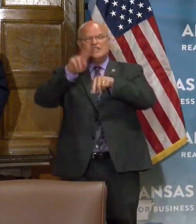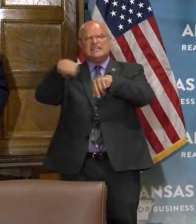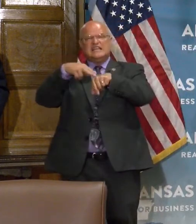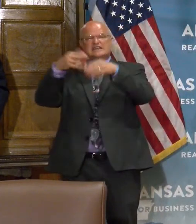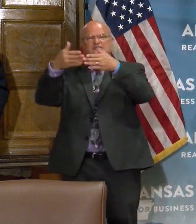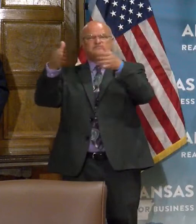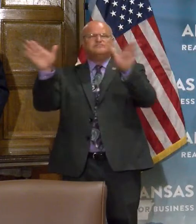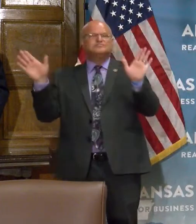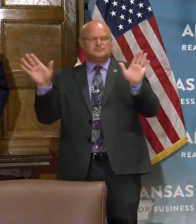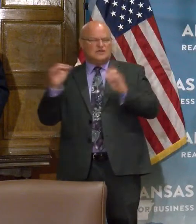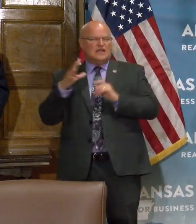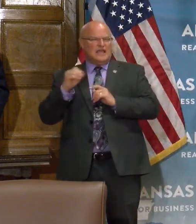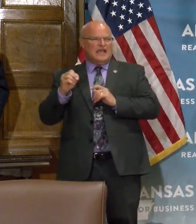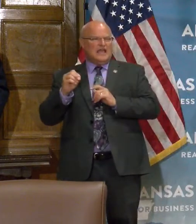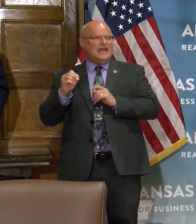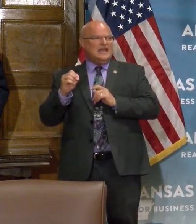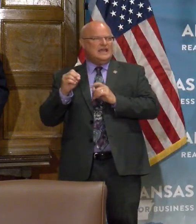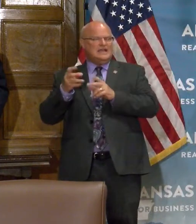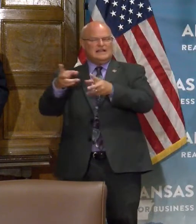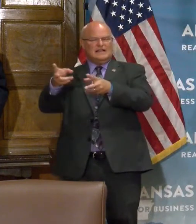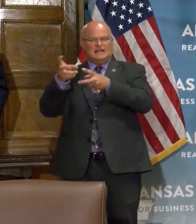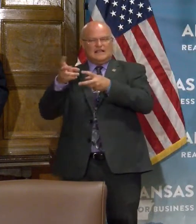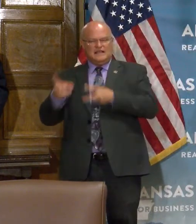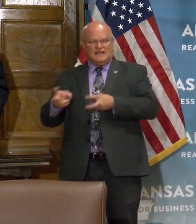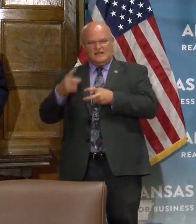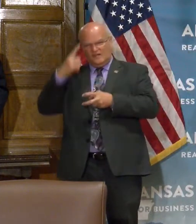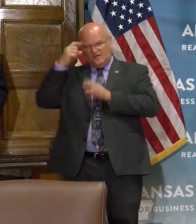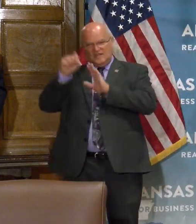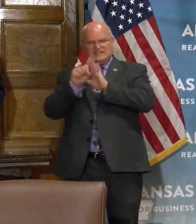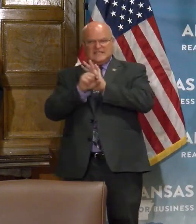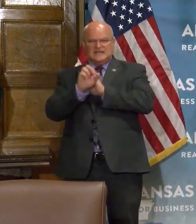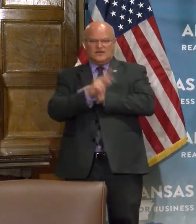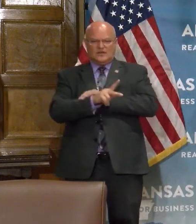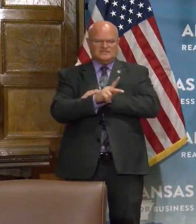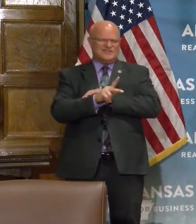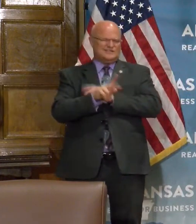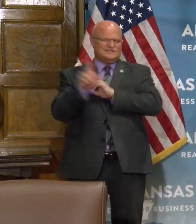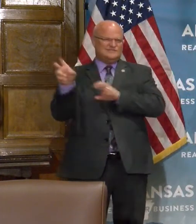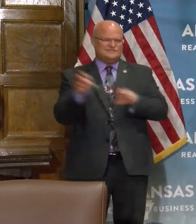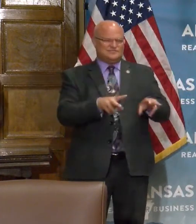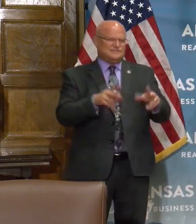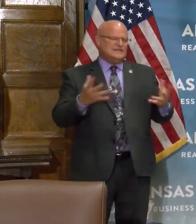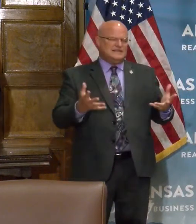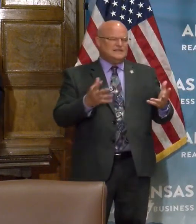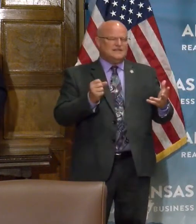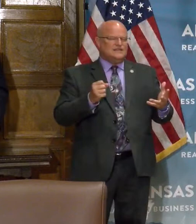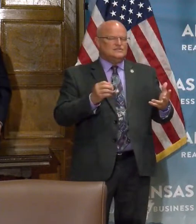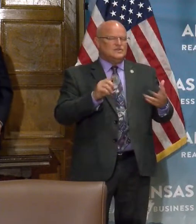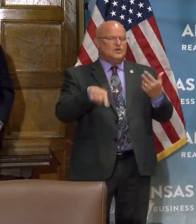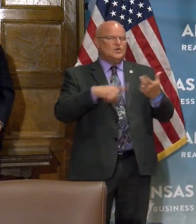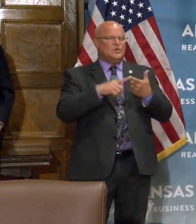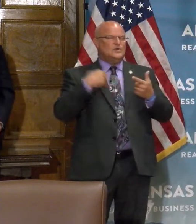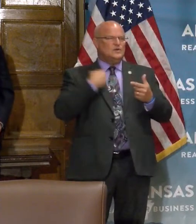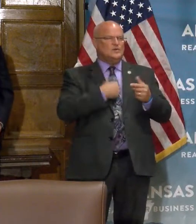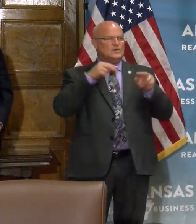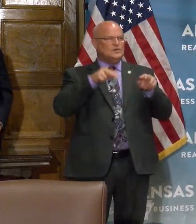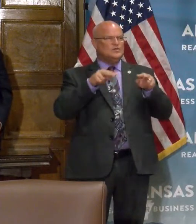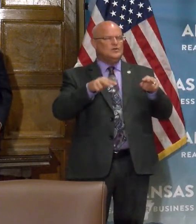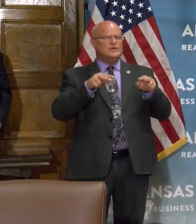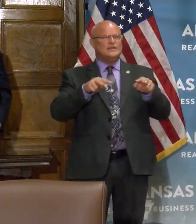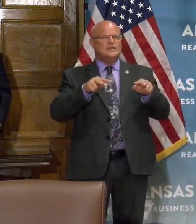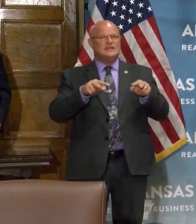national data and extrapolating it to the state of Arkansas. So when we look at